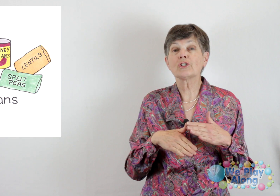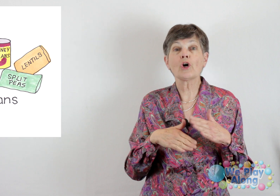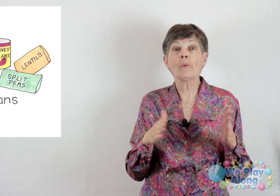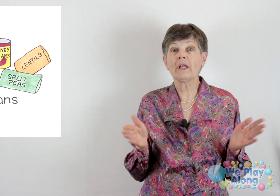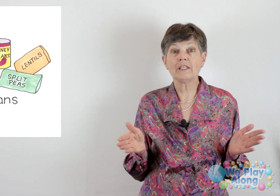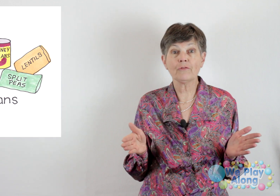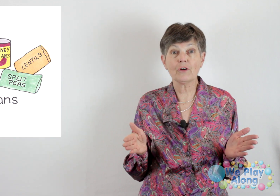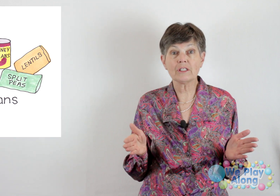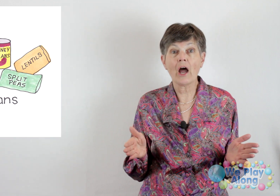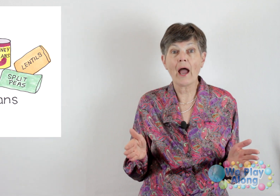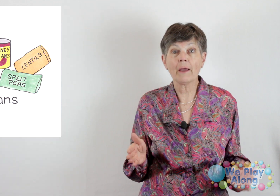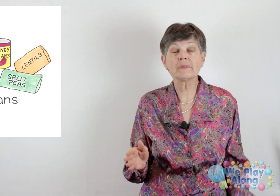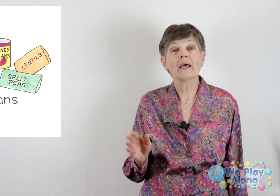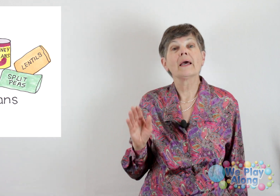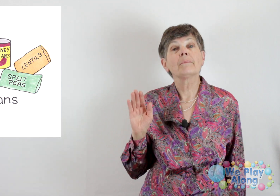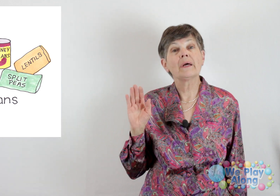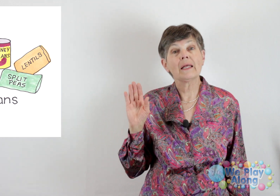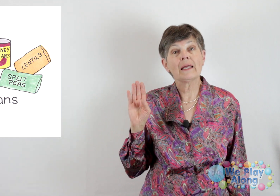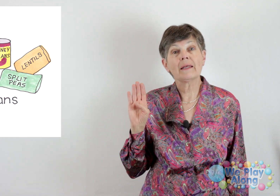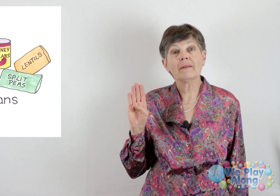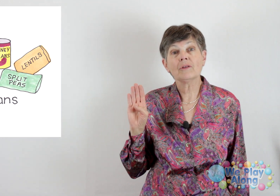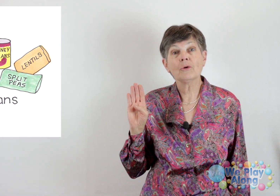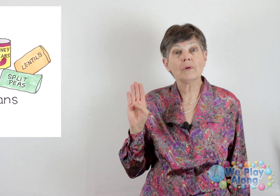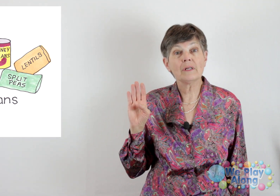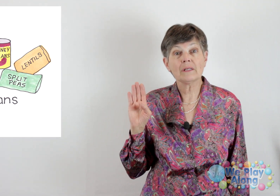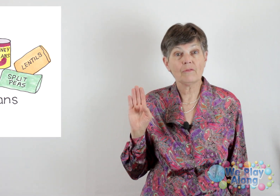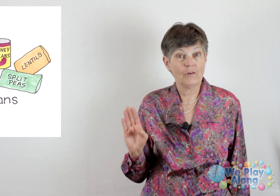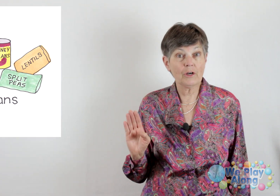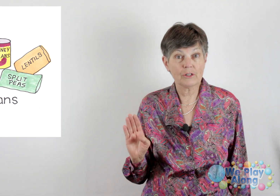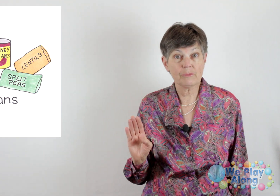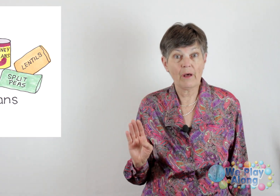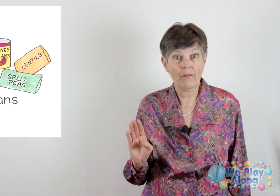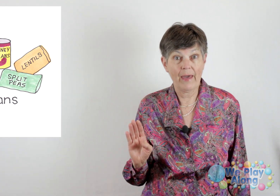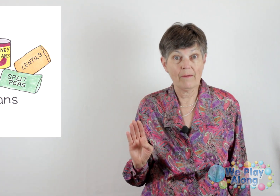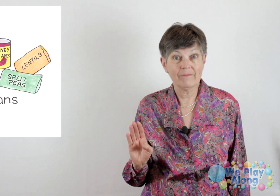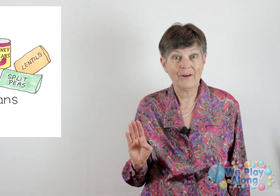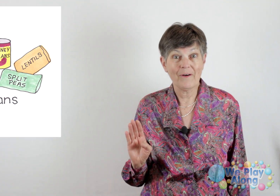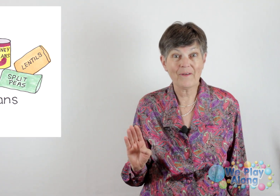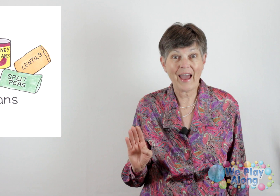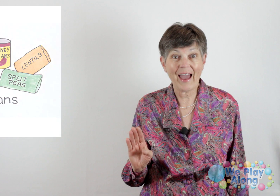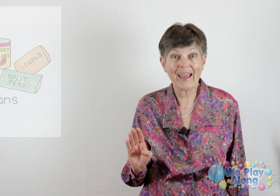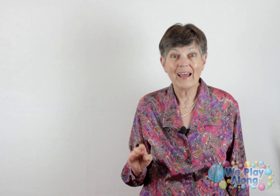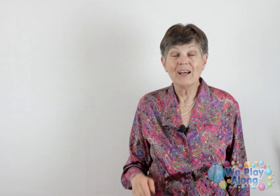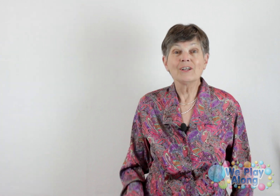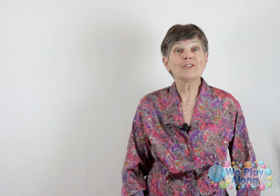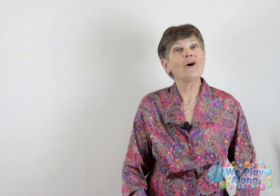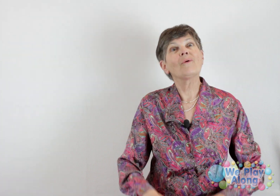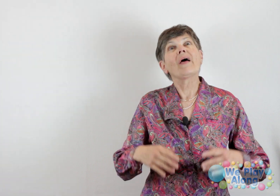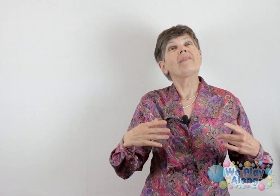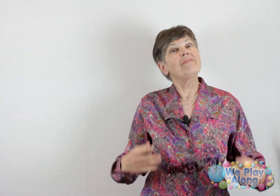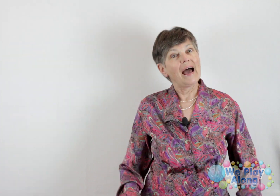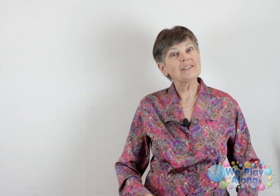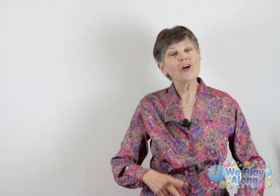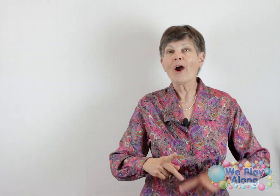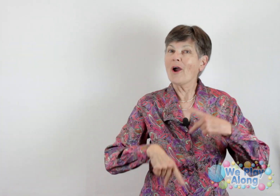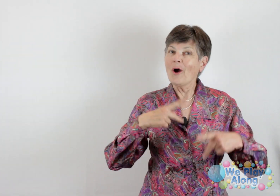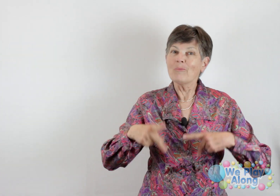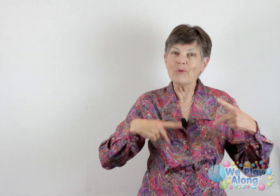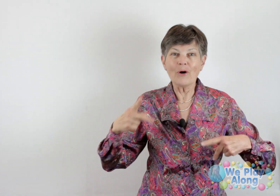so many different types, but you would finger spell them. Okay, so that's our